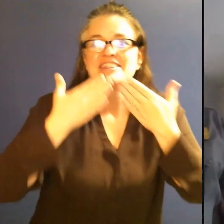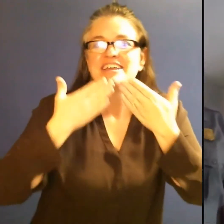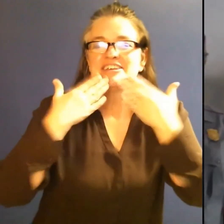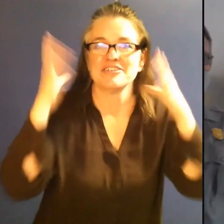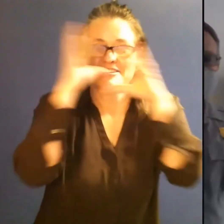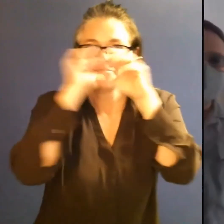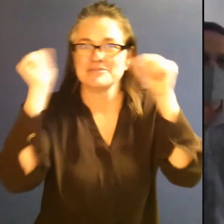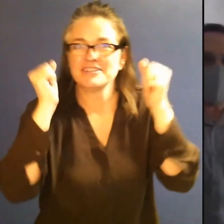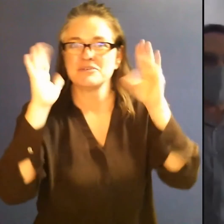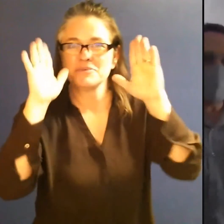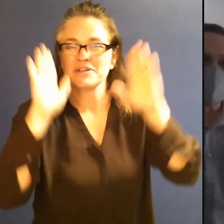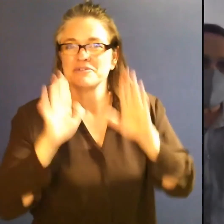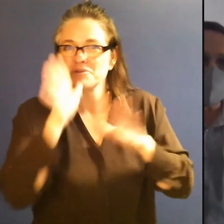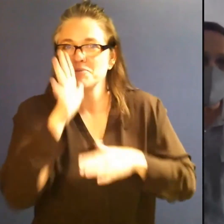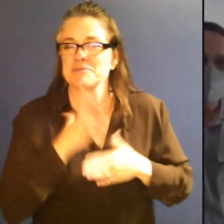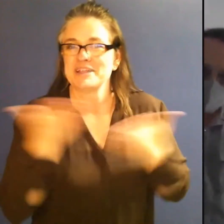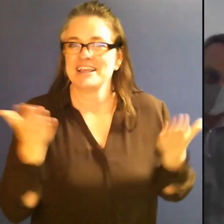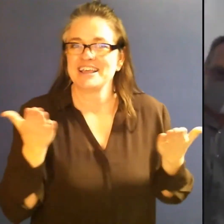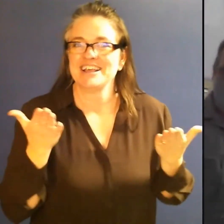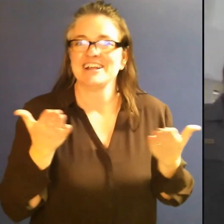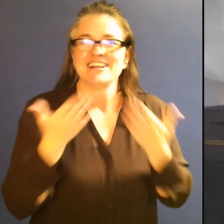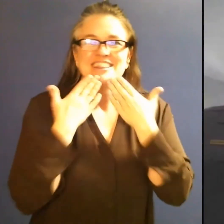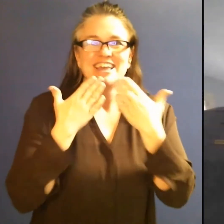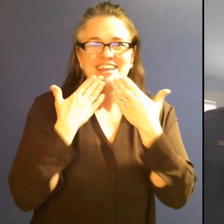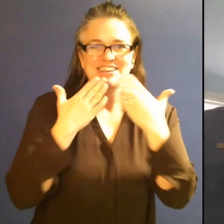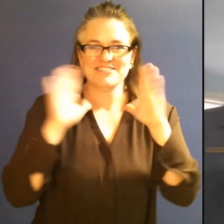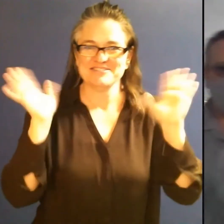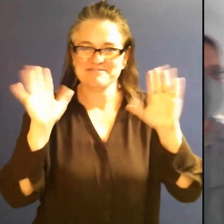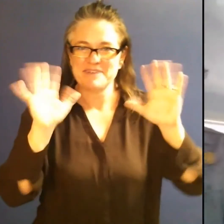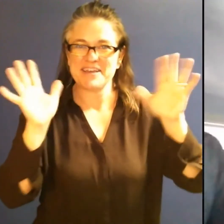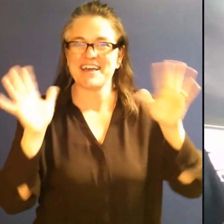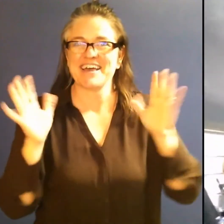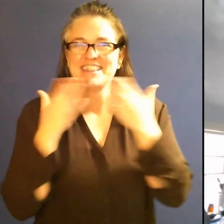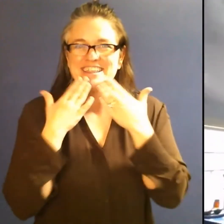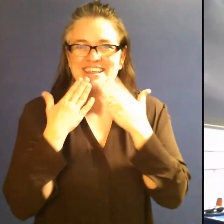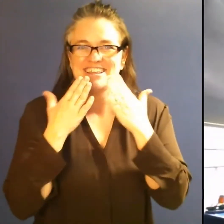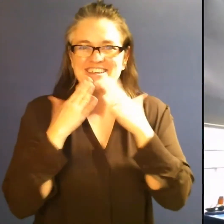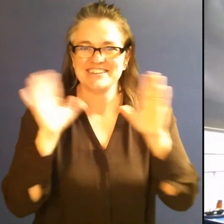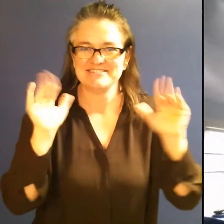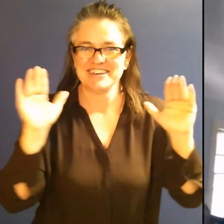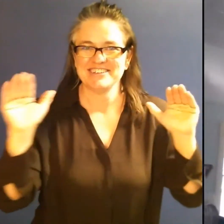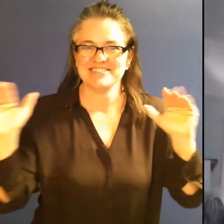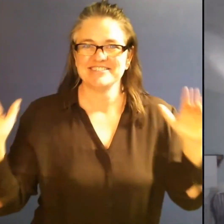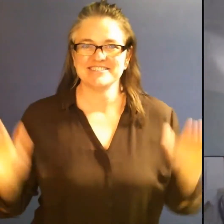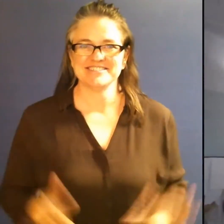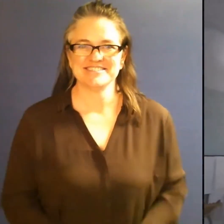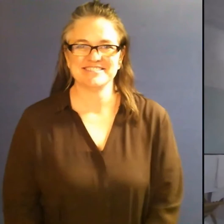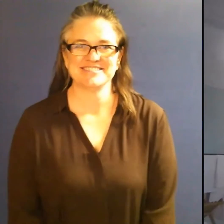lovely ladies here to help us out. All right. Thanks. Bye.